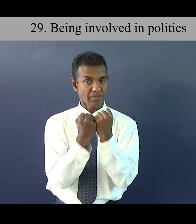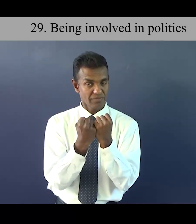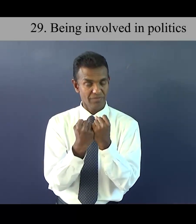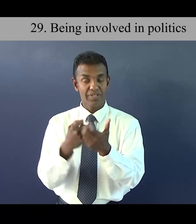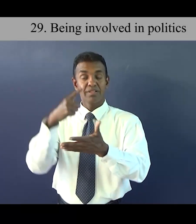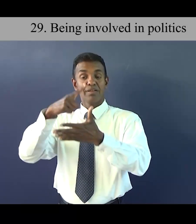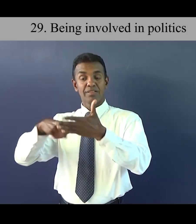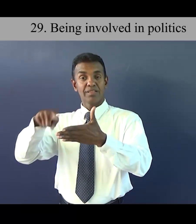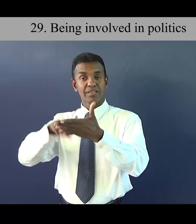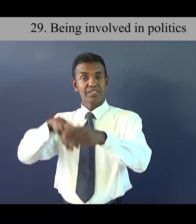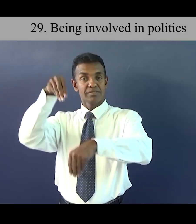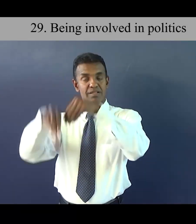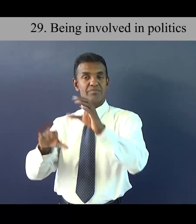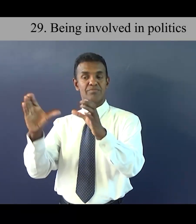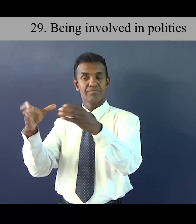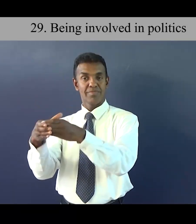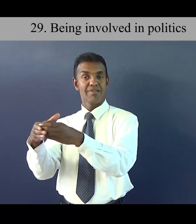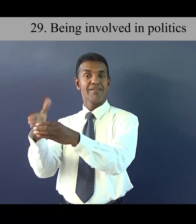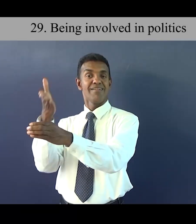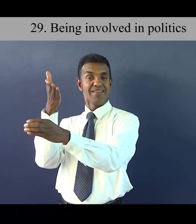organizations and political parties.